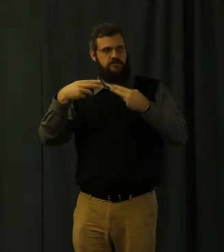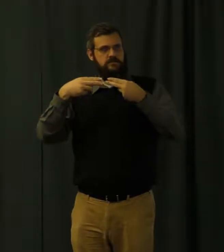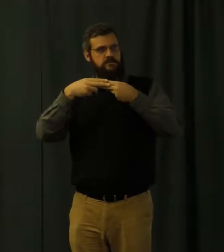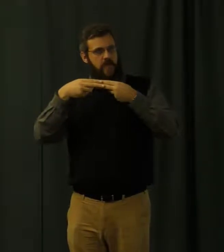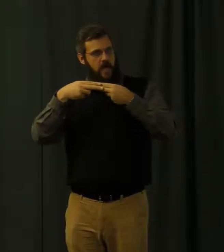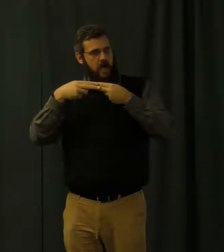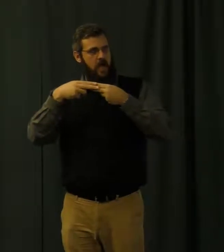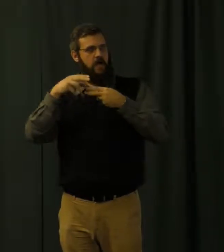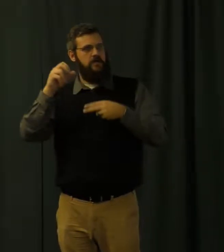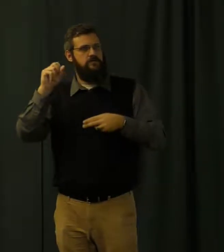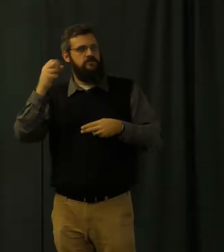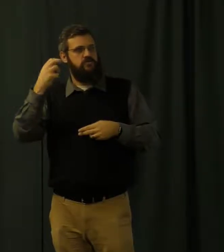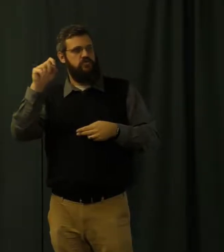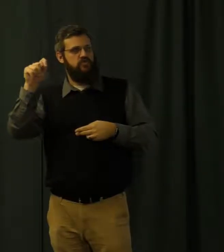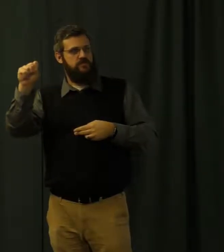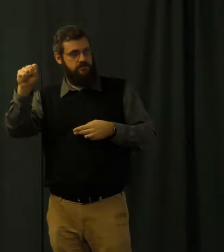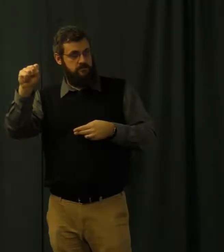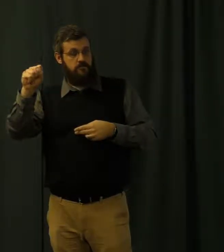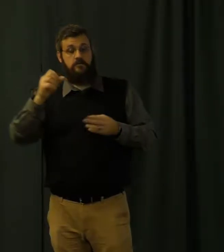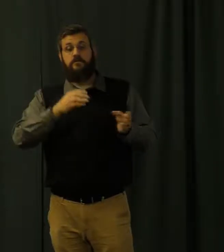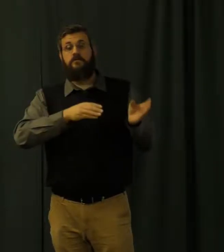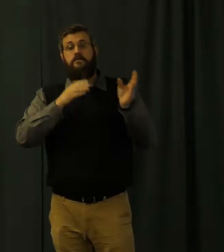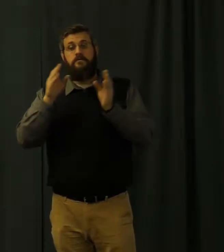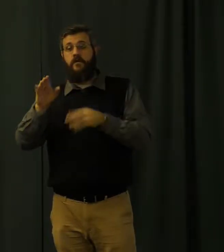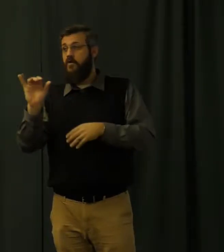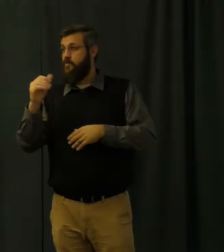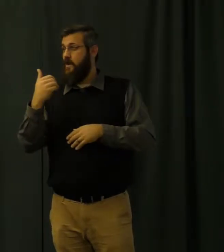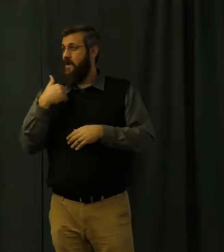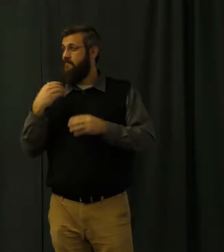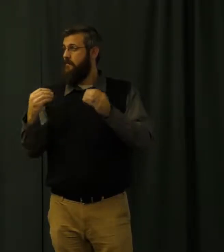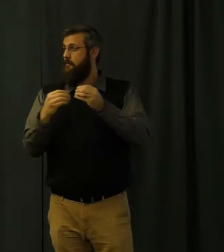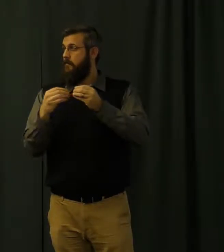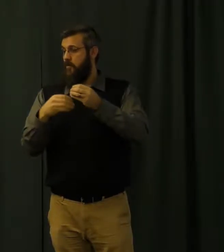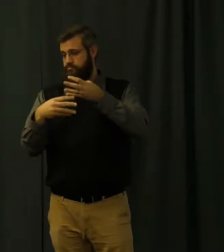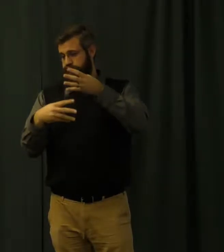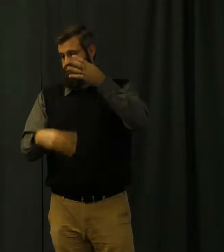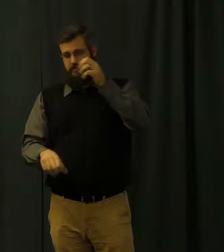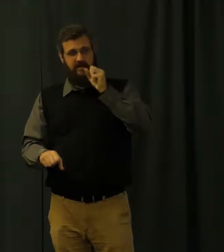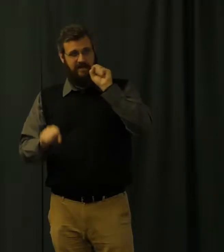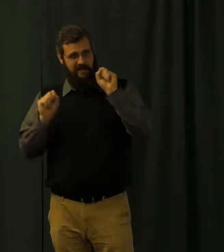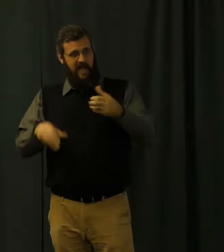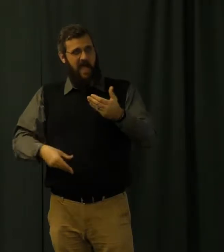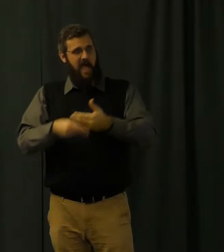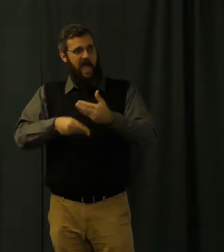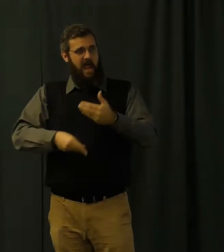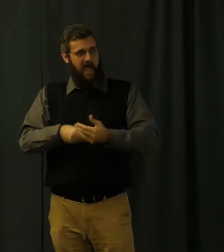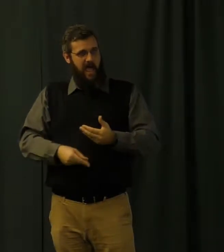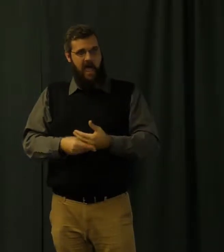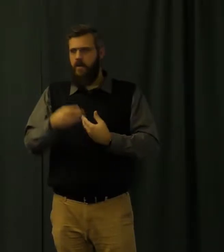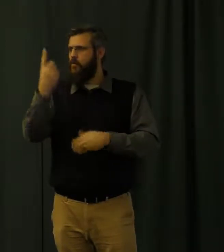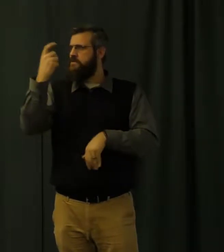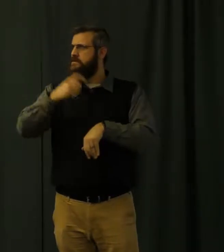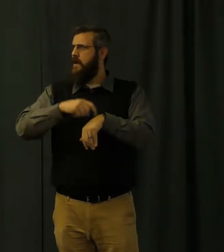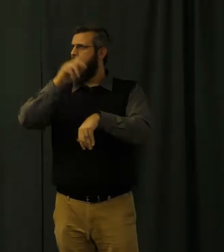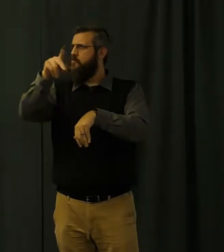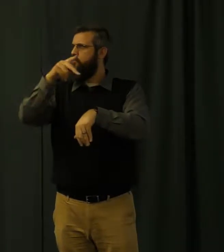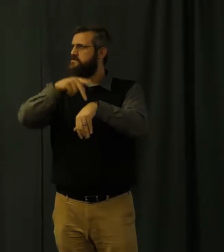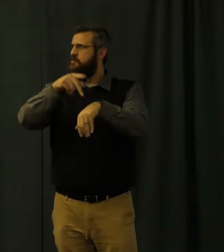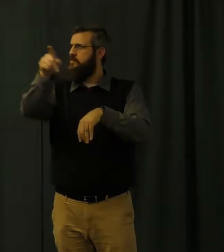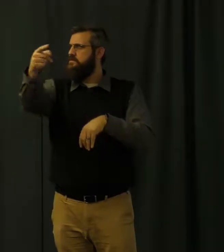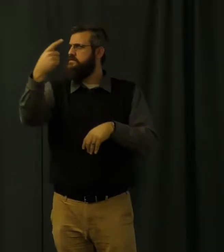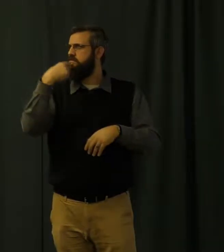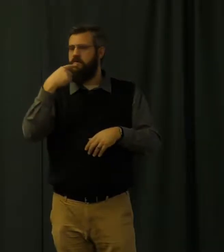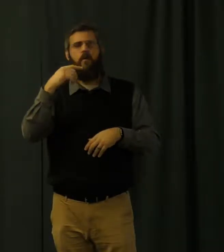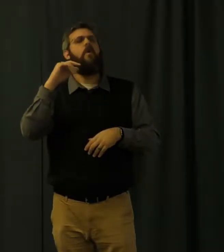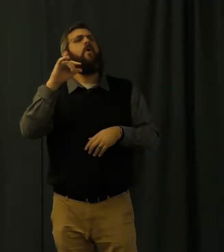slides and your sheets and those things. And then Google has lots of extras that you can add on. And I had a principal once say,